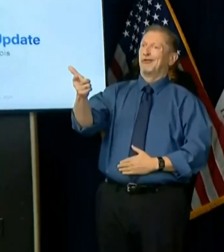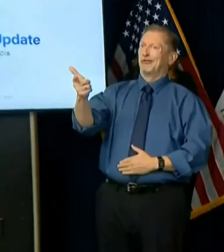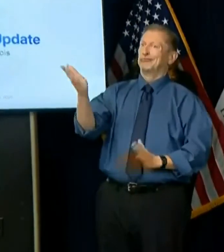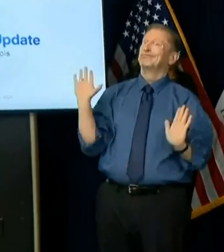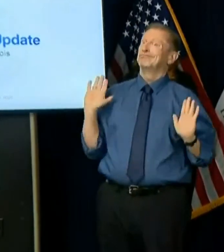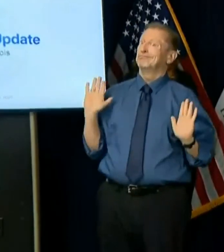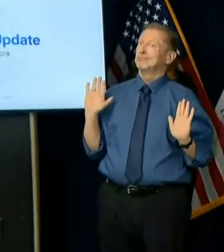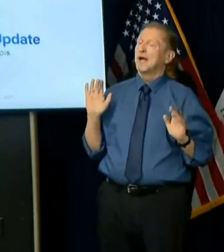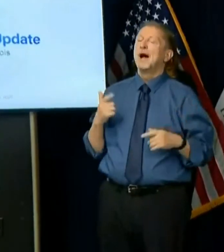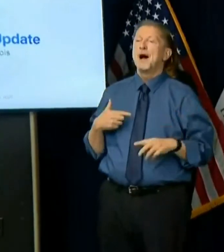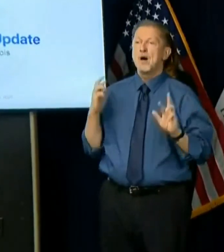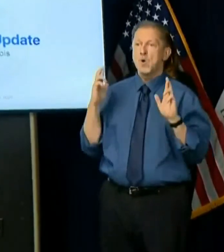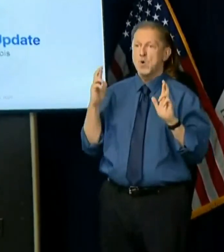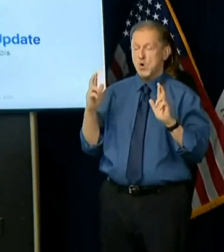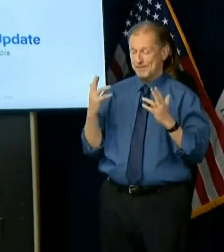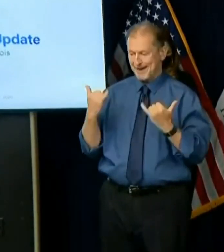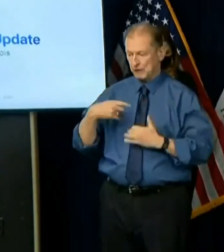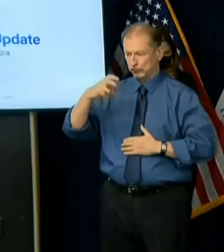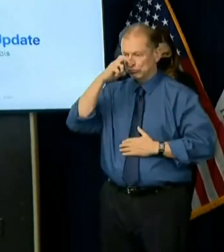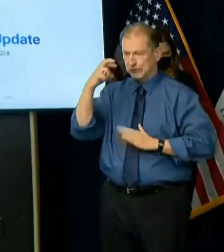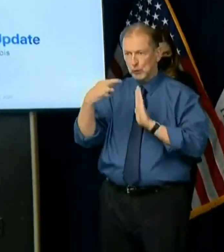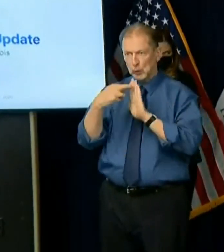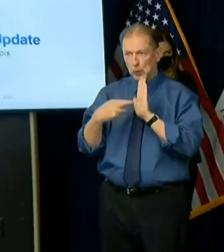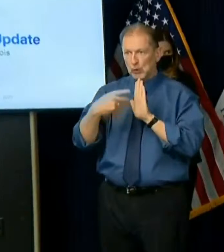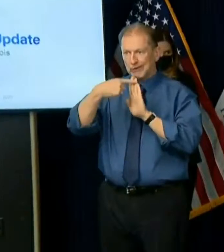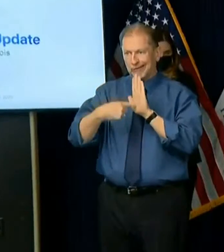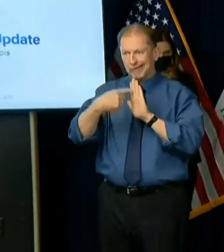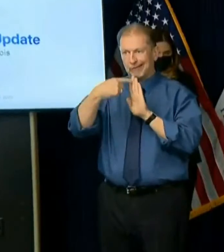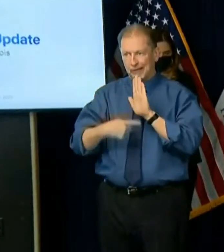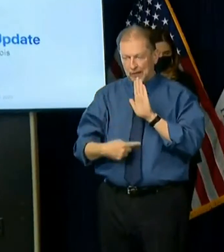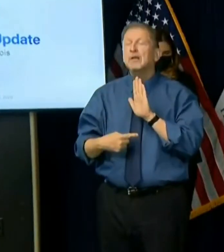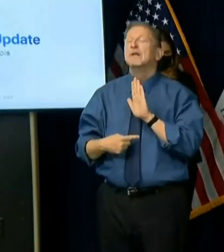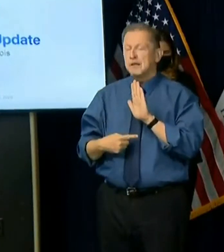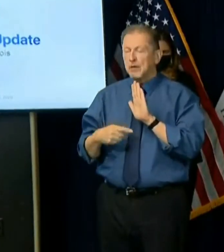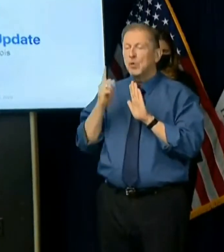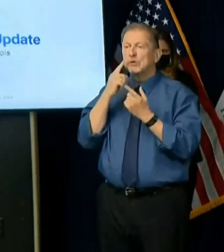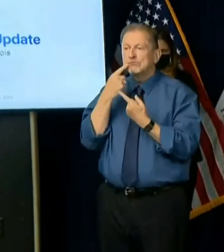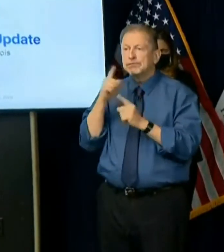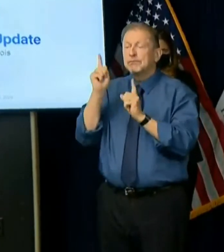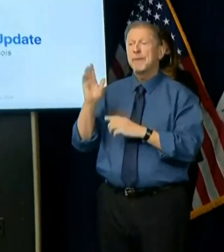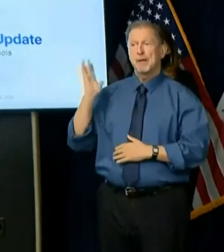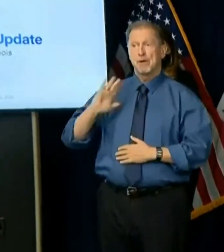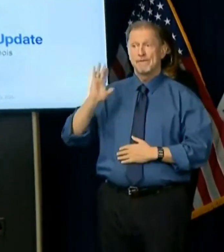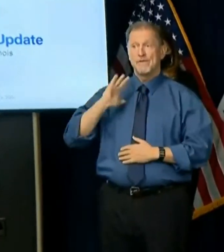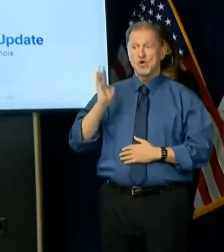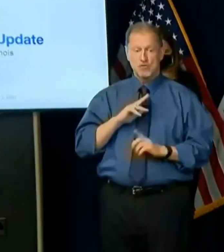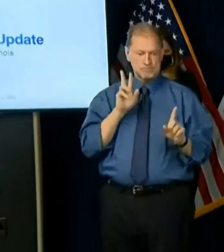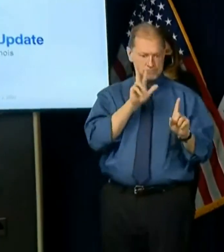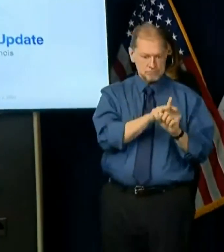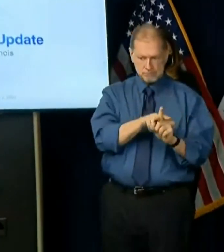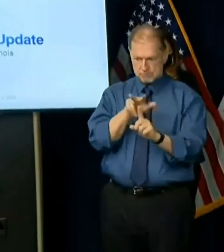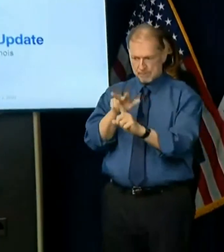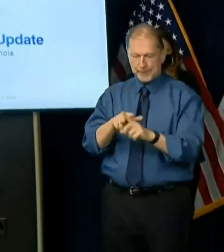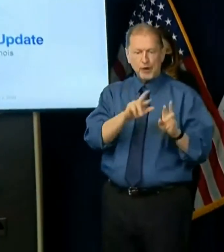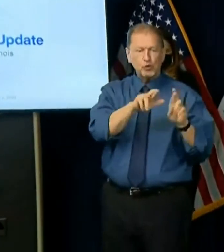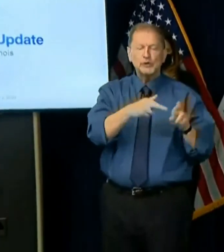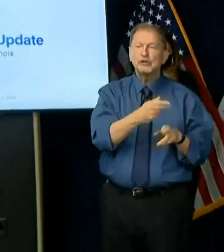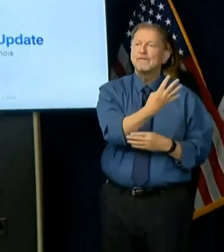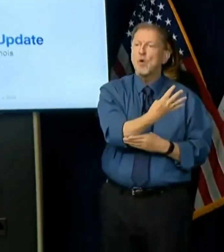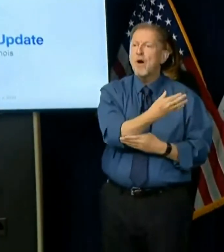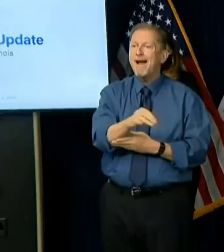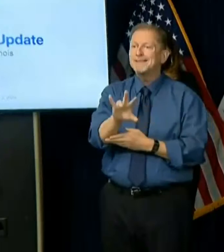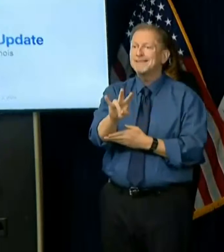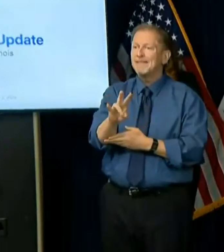that these temporary Tier 1 mitigation measures will work as they did for Regions 4 and 7 in September